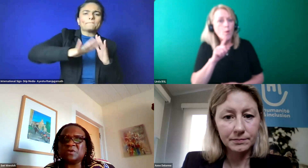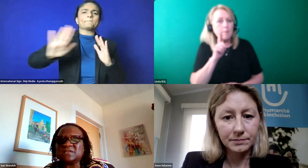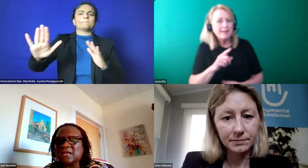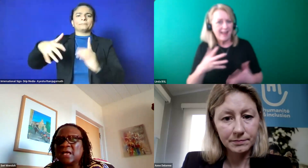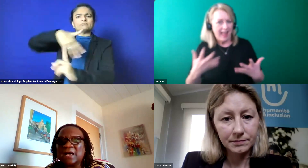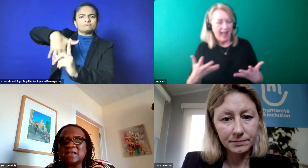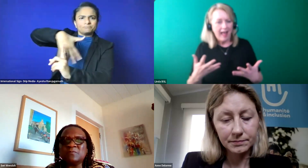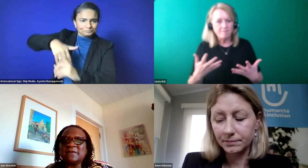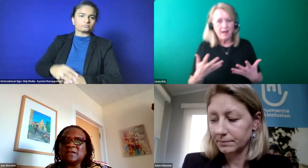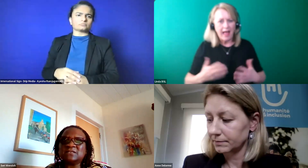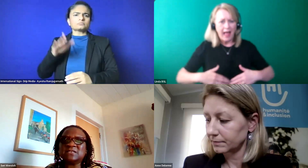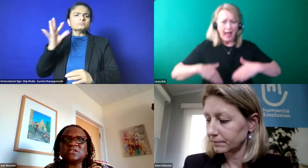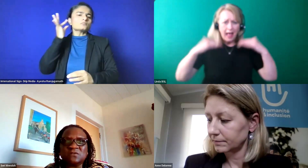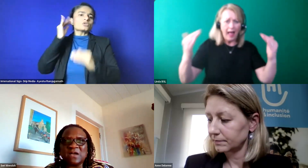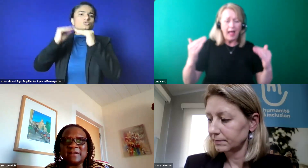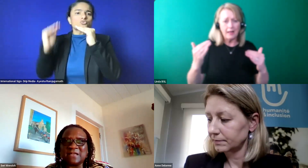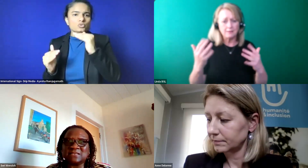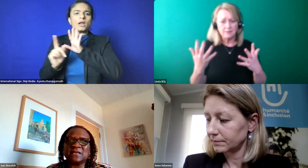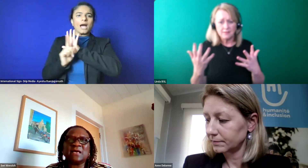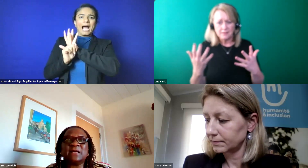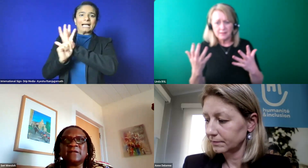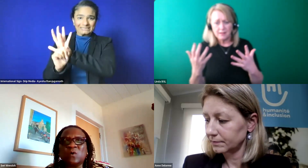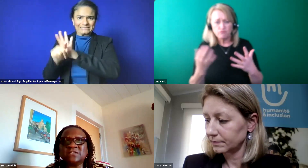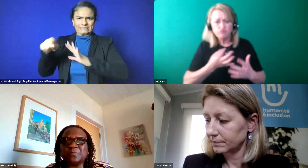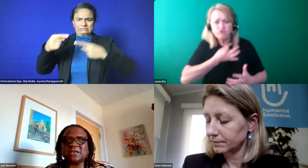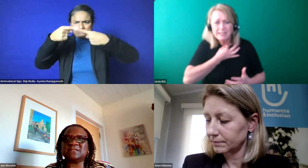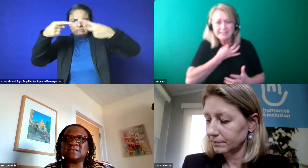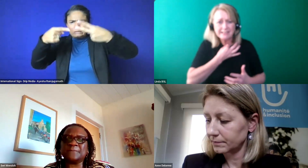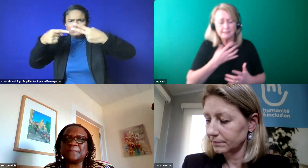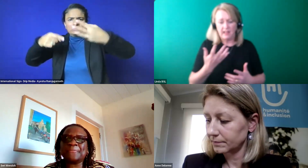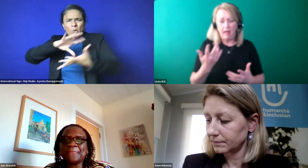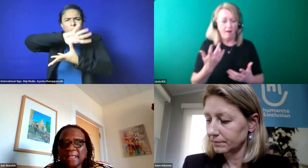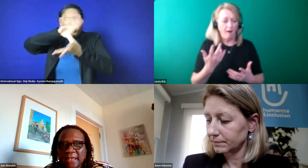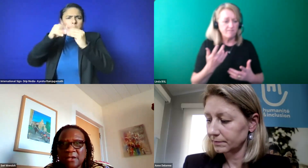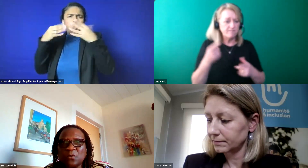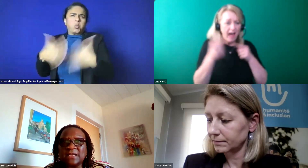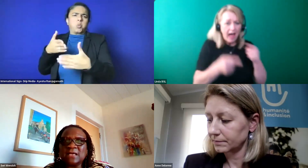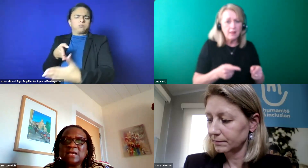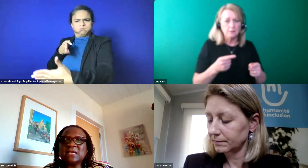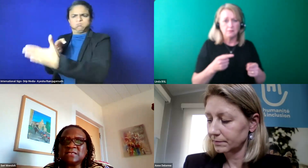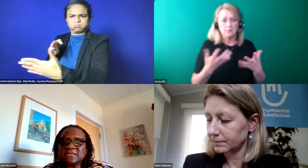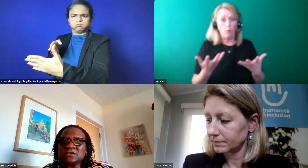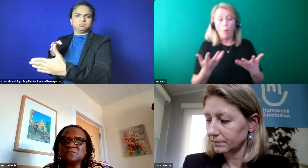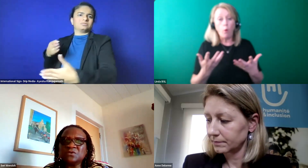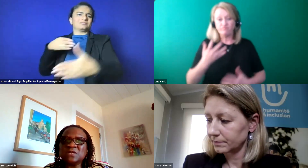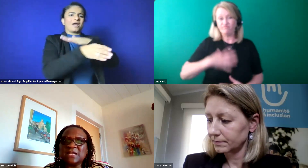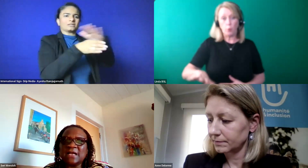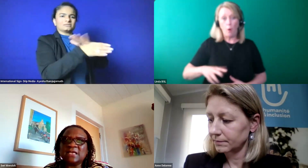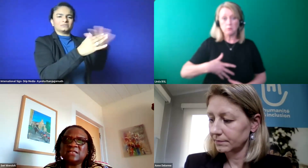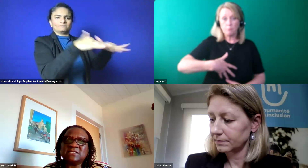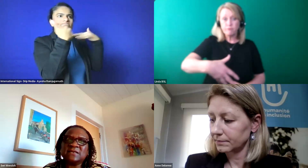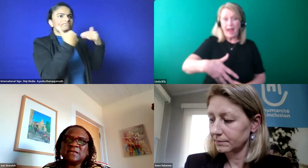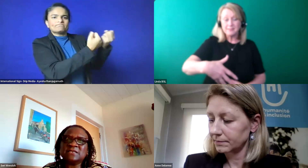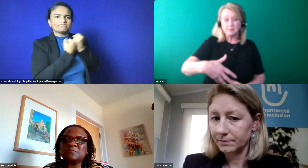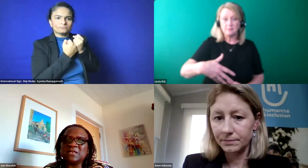risk of experiencing early marriage, sexual violence, and unwanted pregnancy. Equally, the intersection between